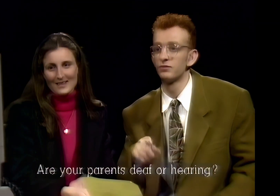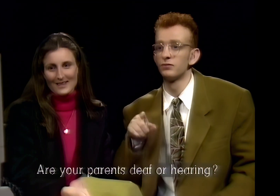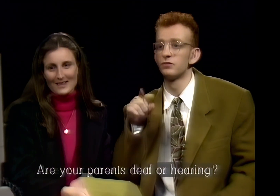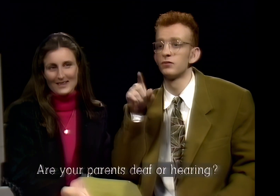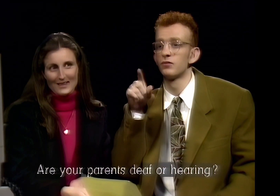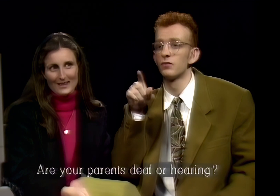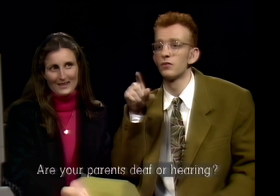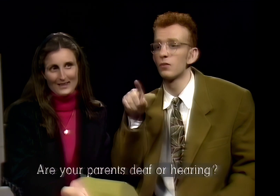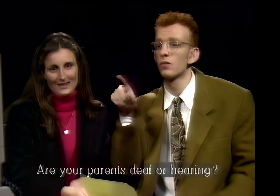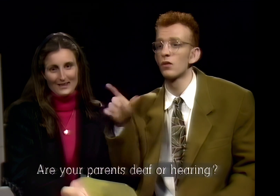ourselves.